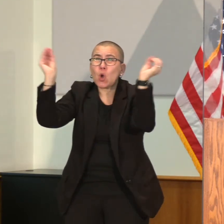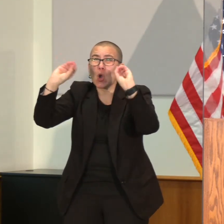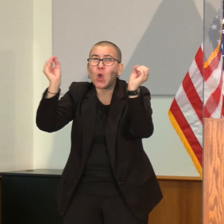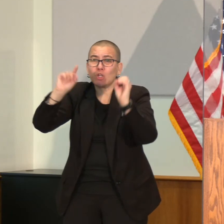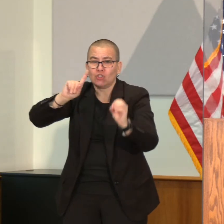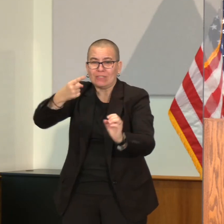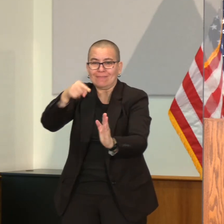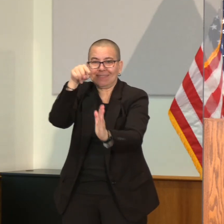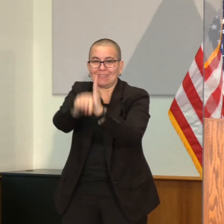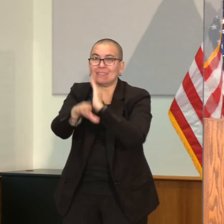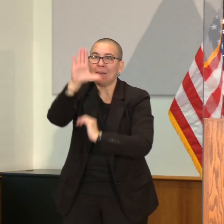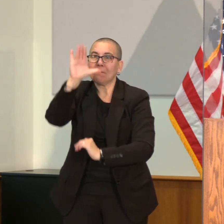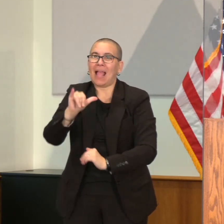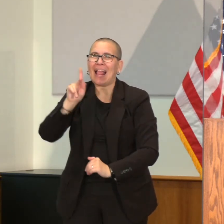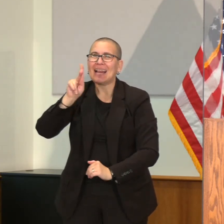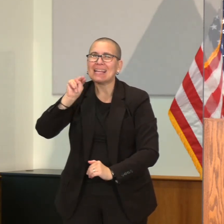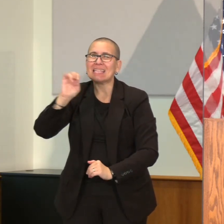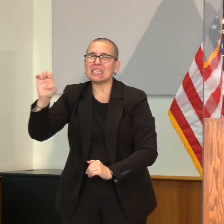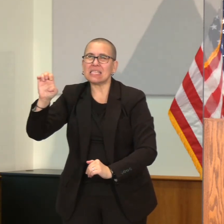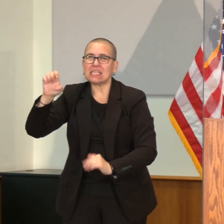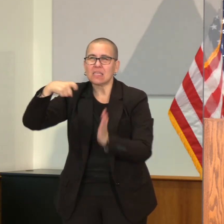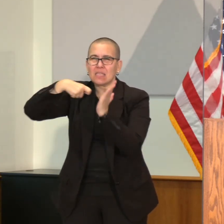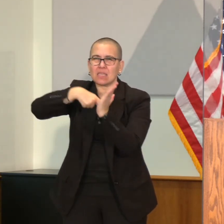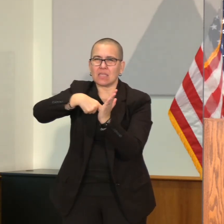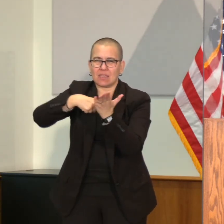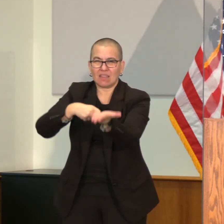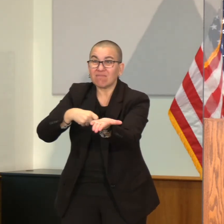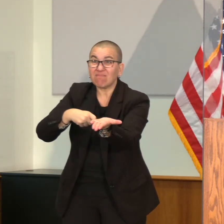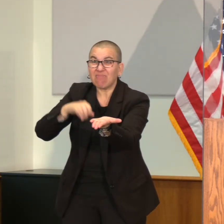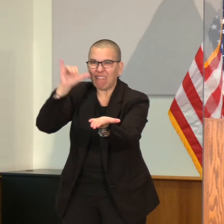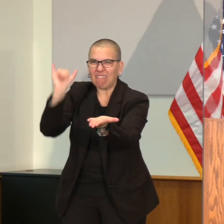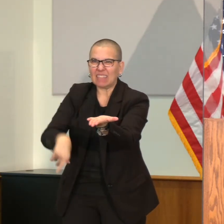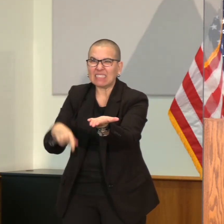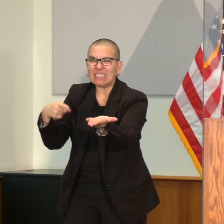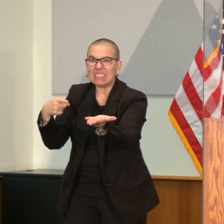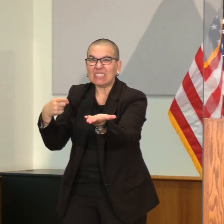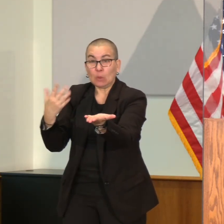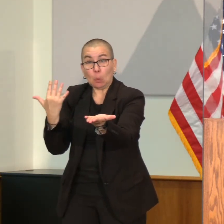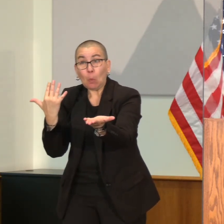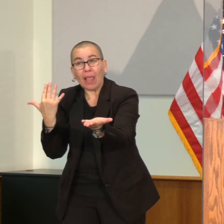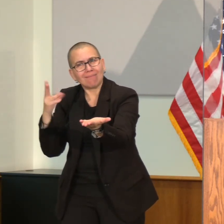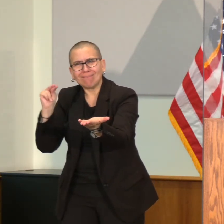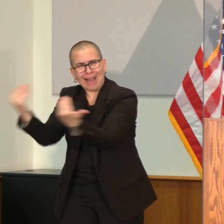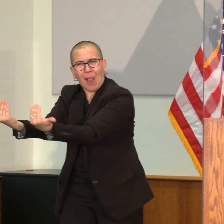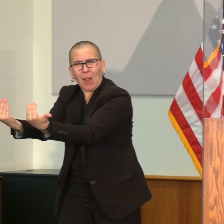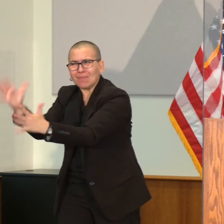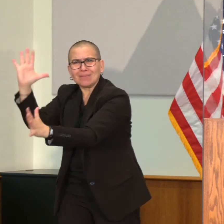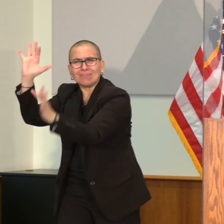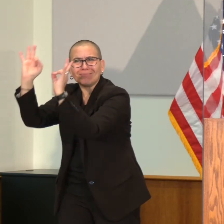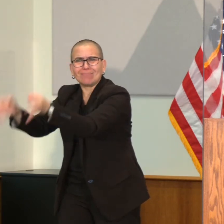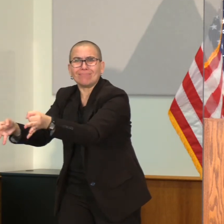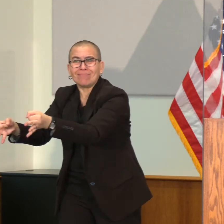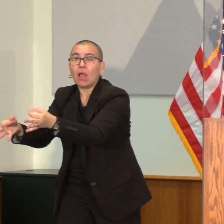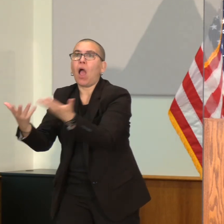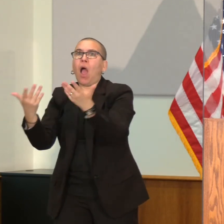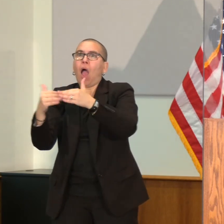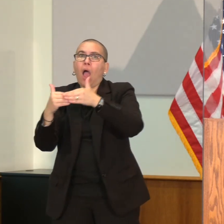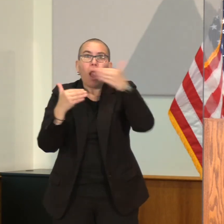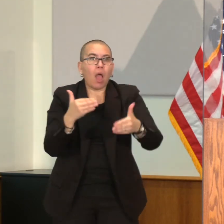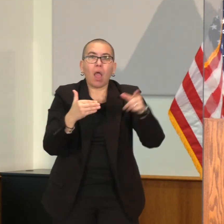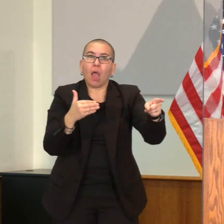Not later, but now, after another state-licensed peace officer shot and killed another young black man. He was 20 years